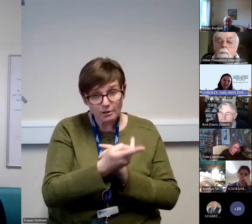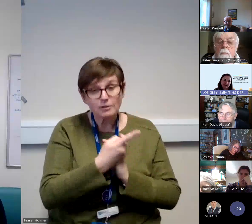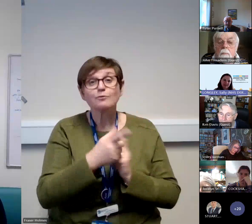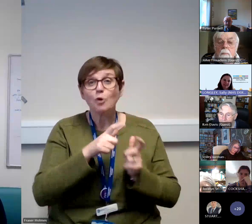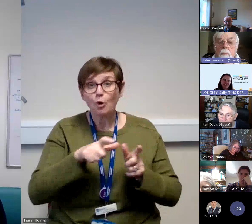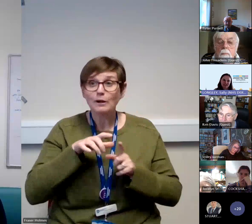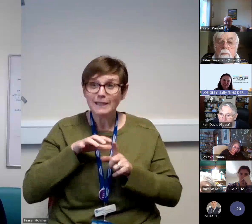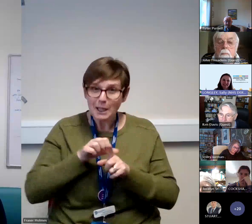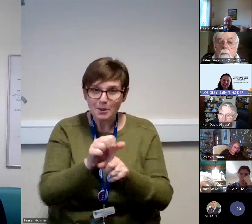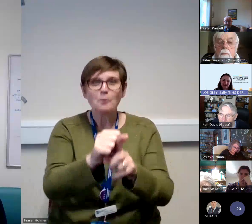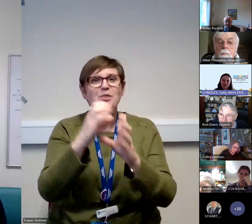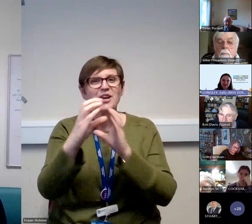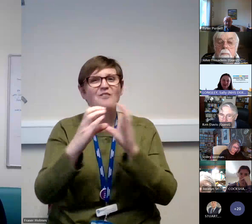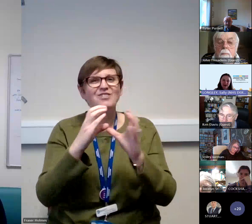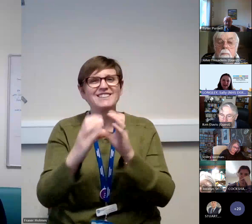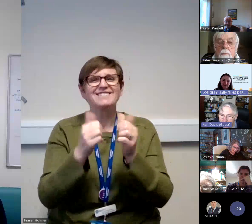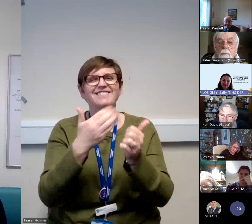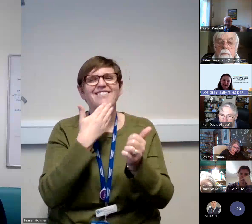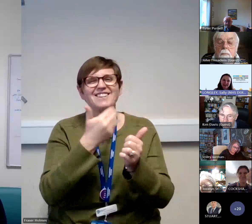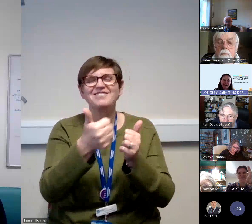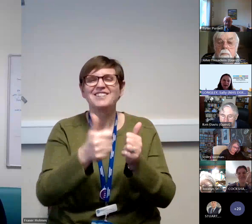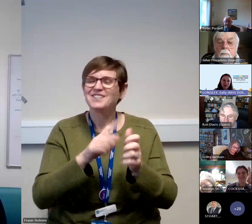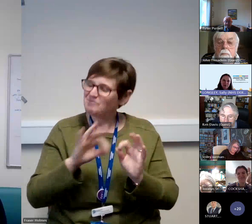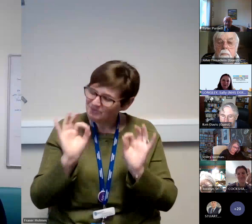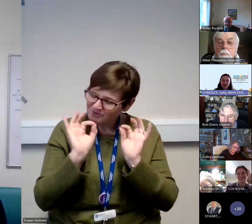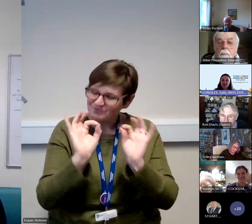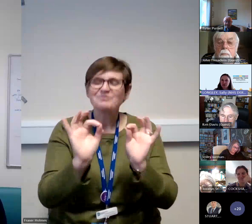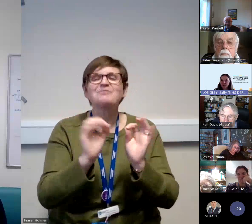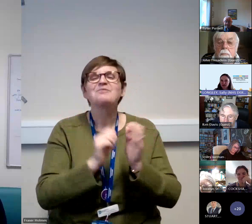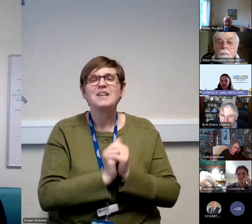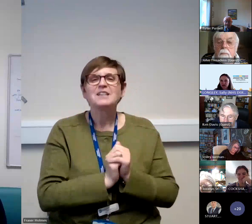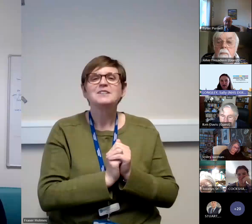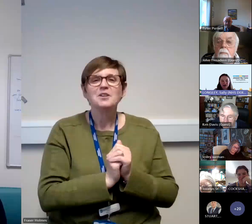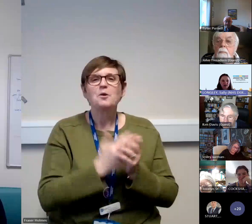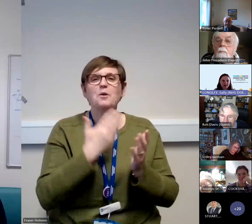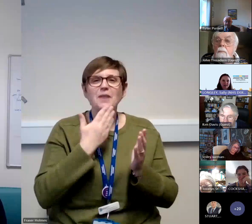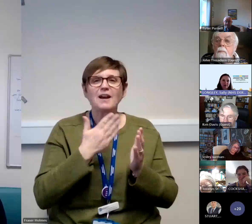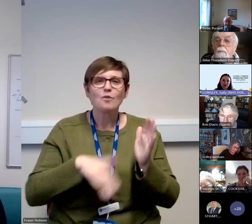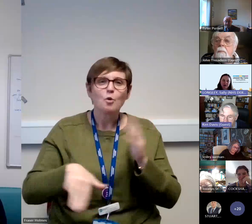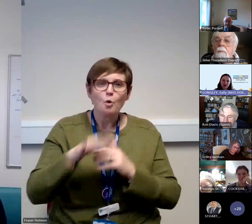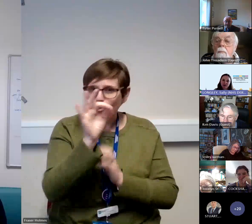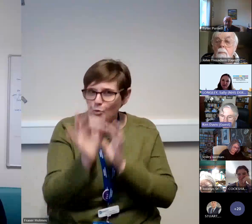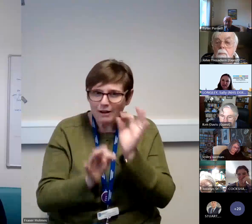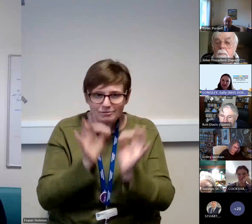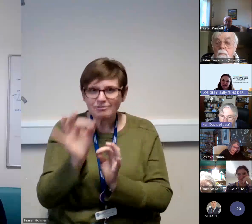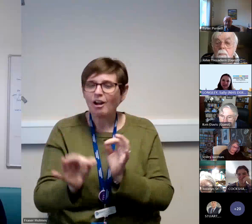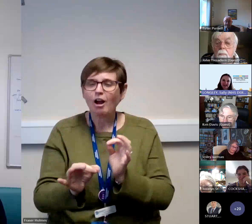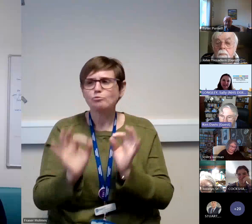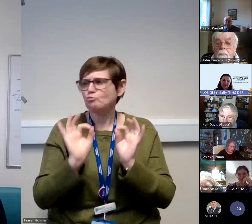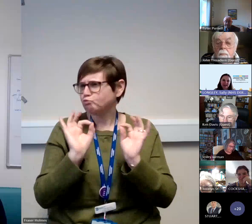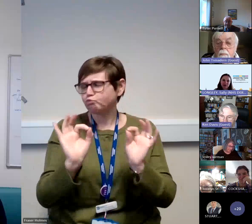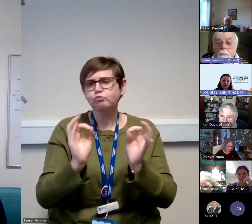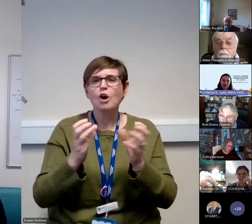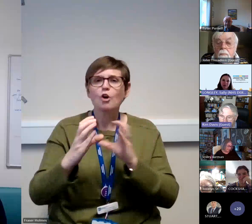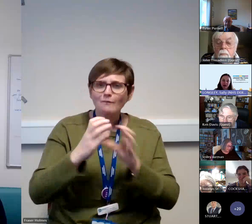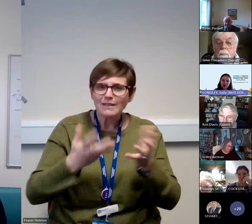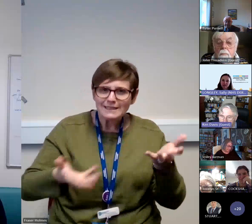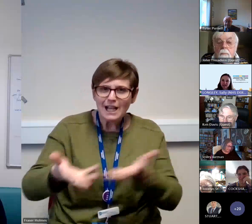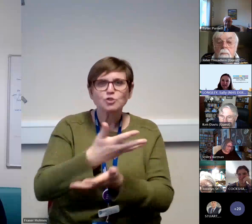up with the conversation today, which is great. Thanks for all the questions. A great conversation today.